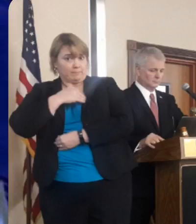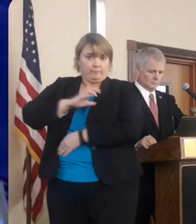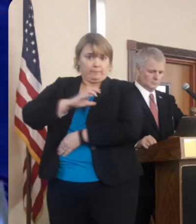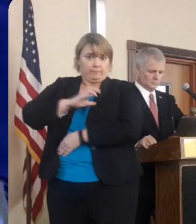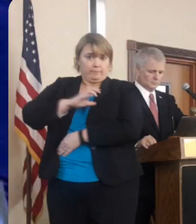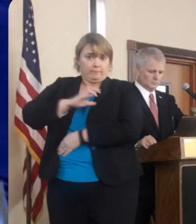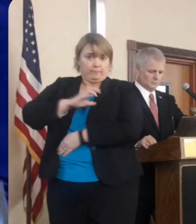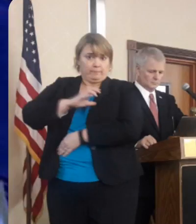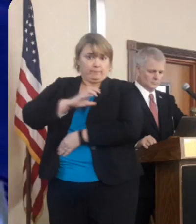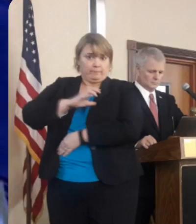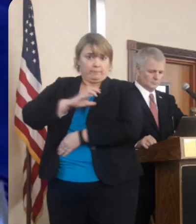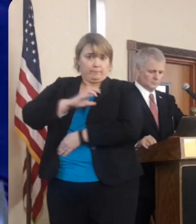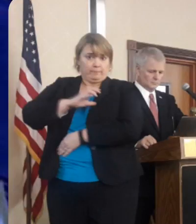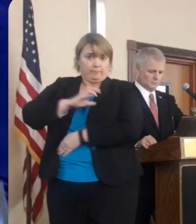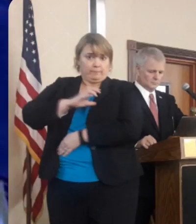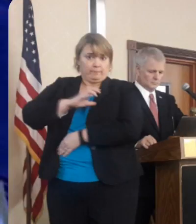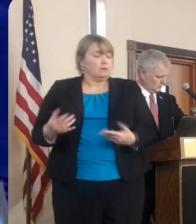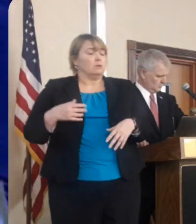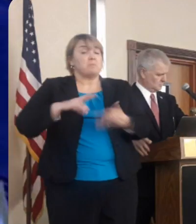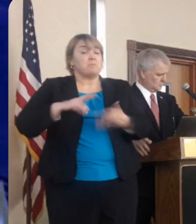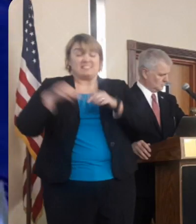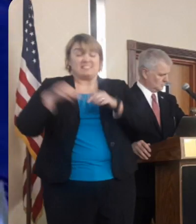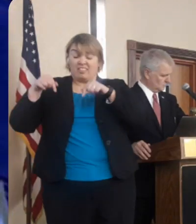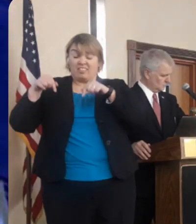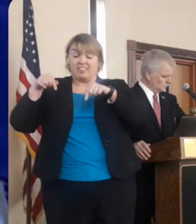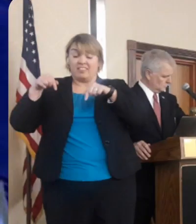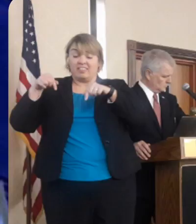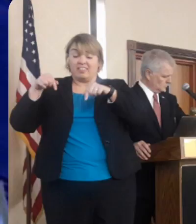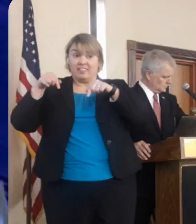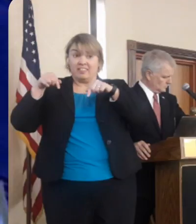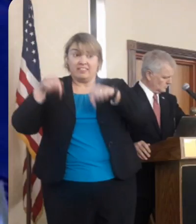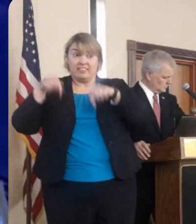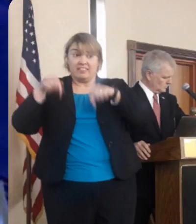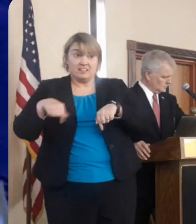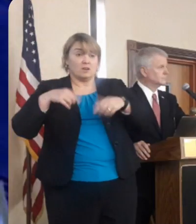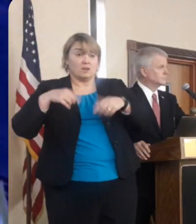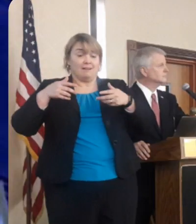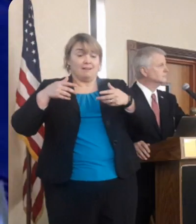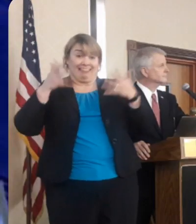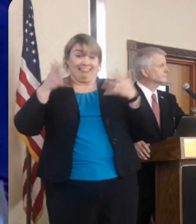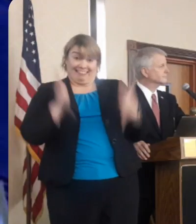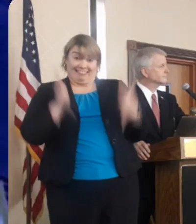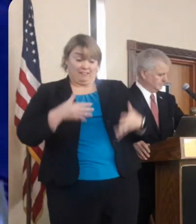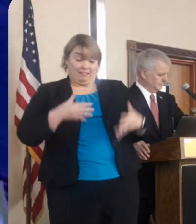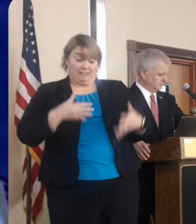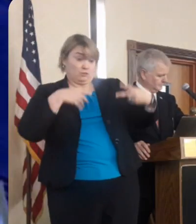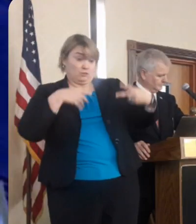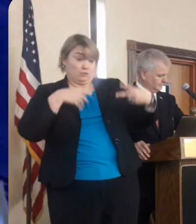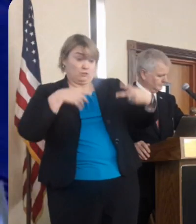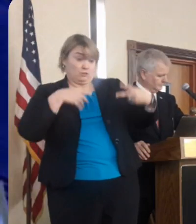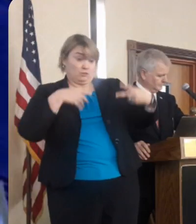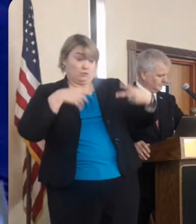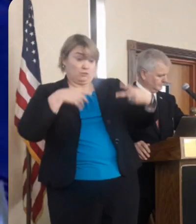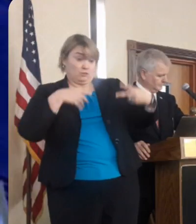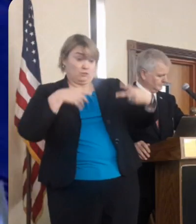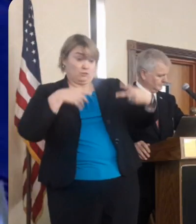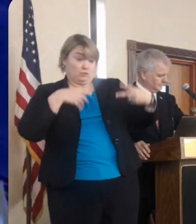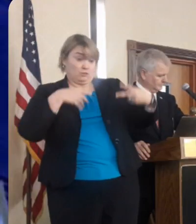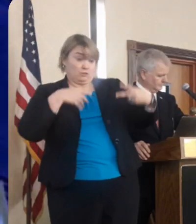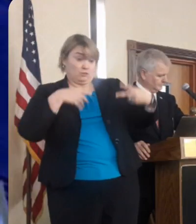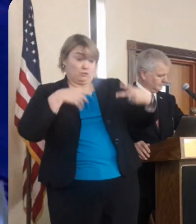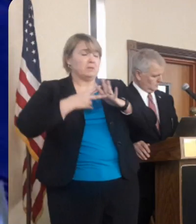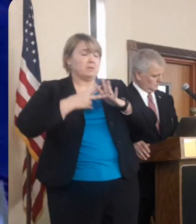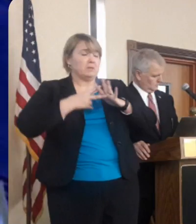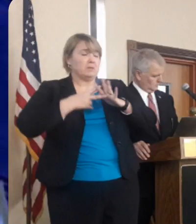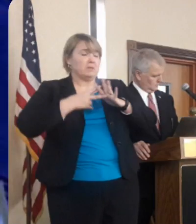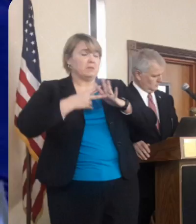prohibited, nor are they lessened in their ability to represent their district. Further, just because